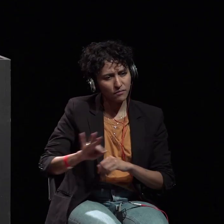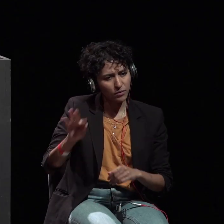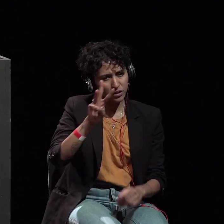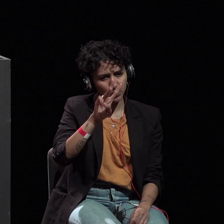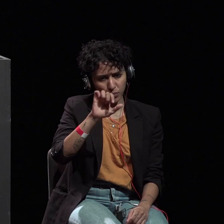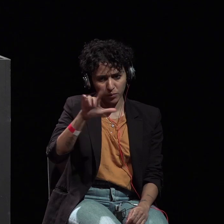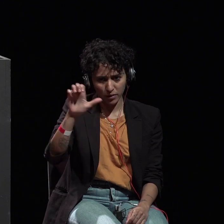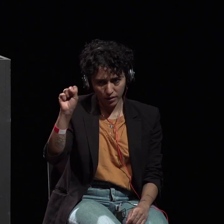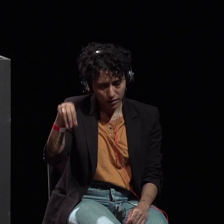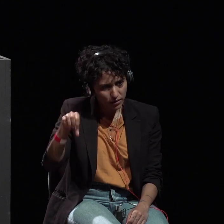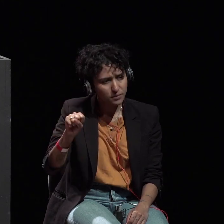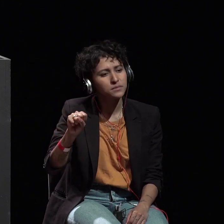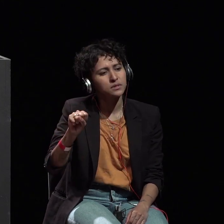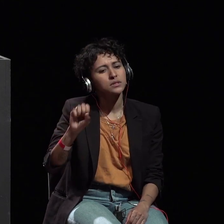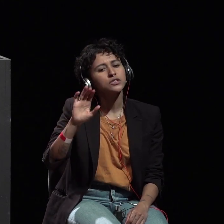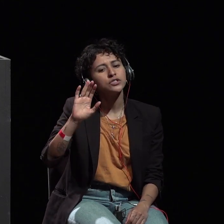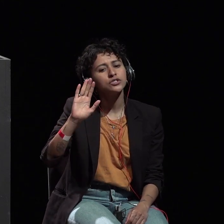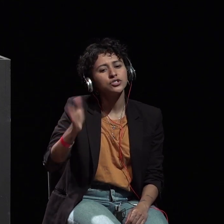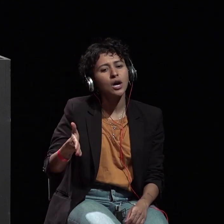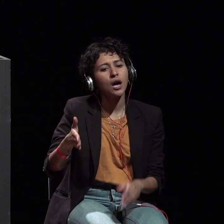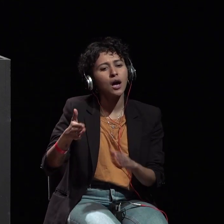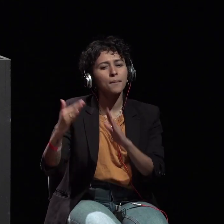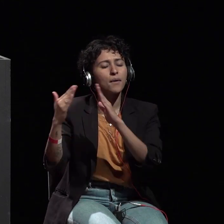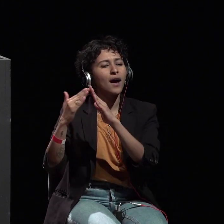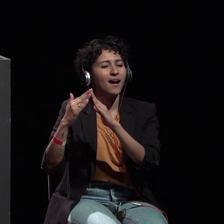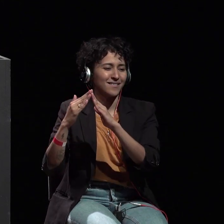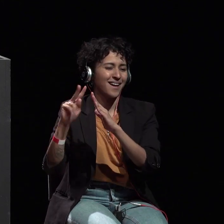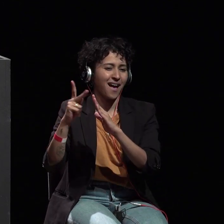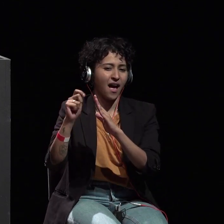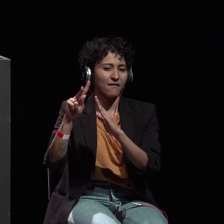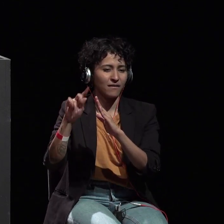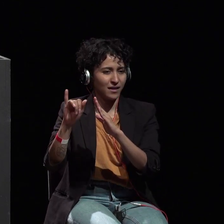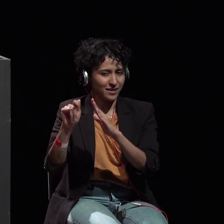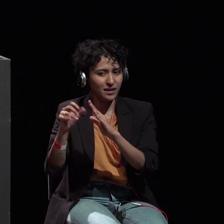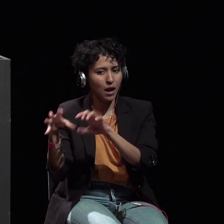exhibitions could be created with these same two collections from very different points of view.